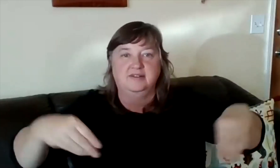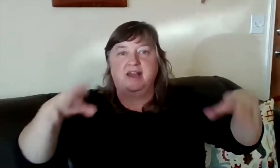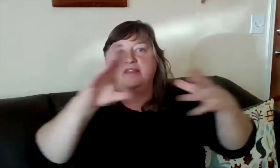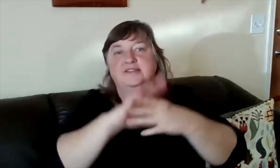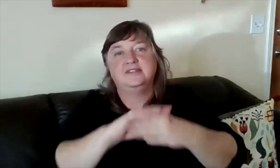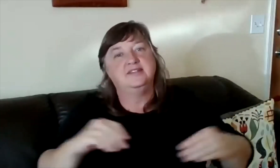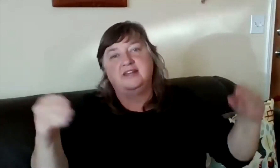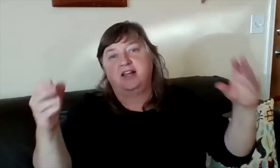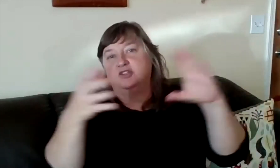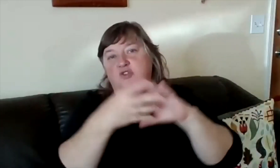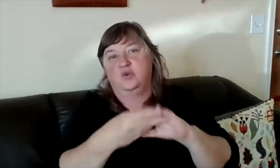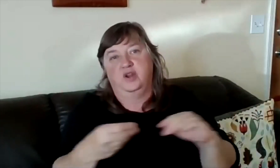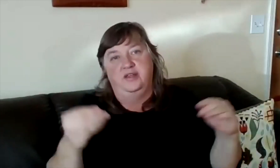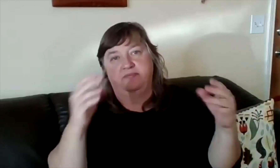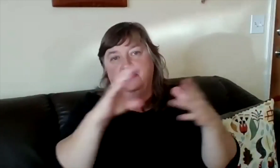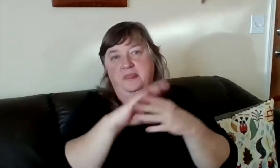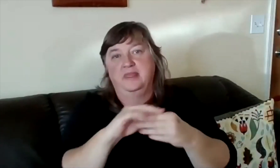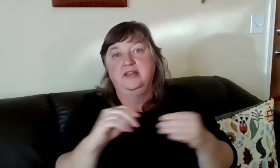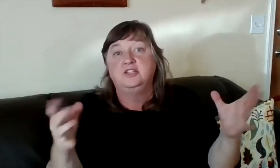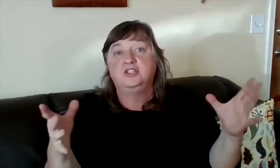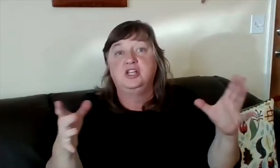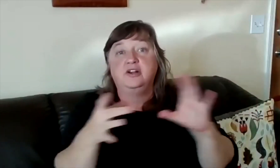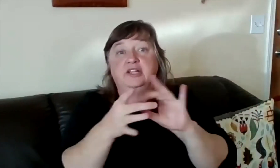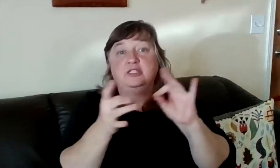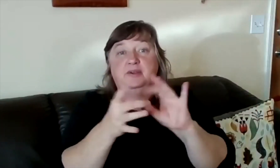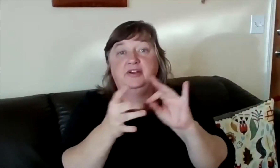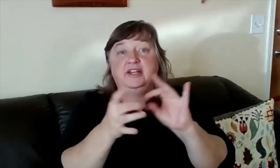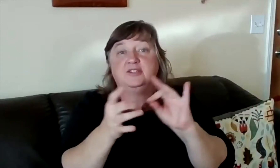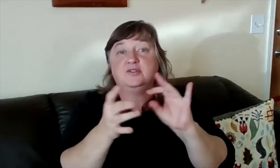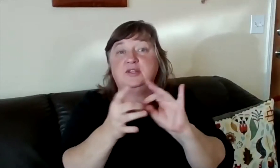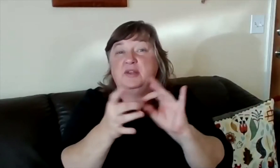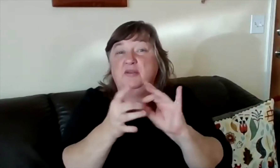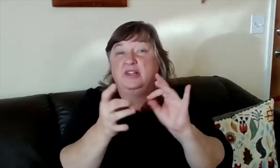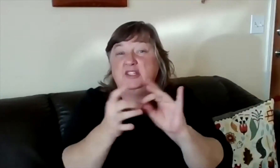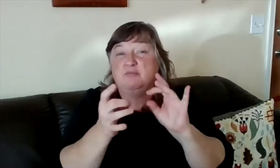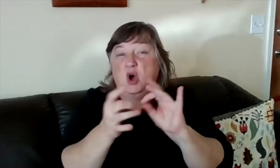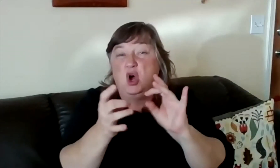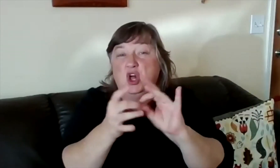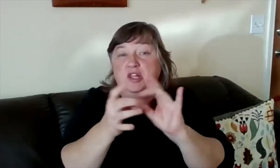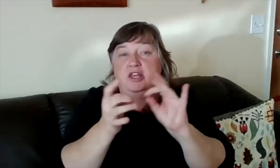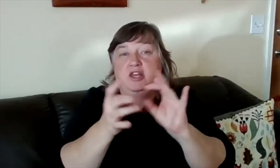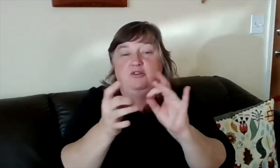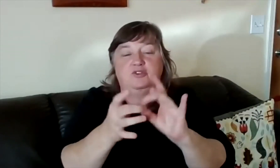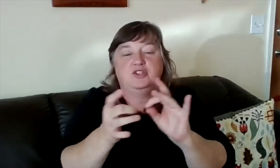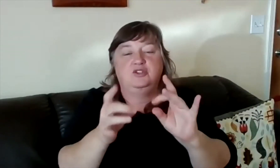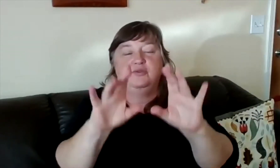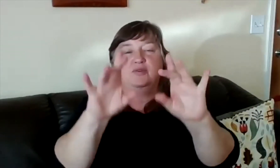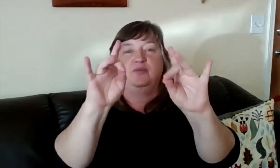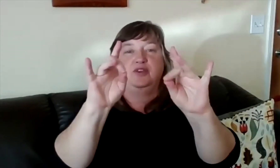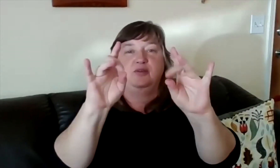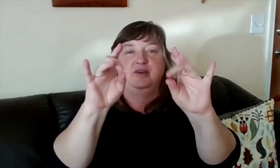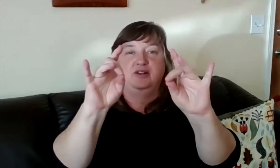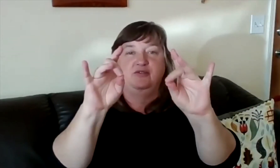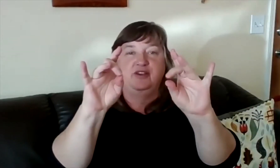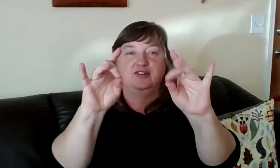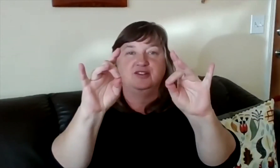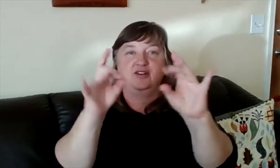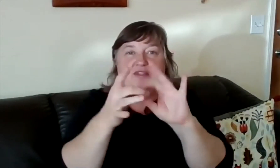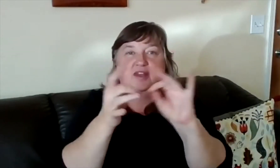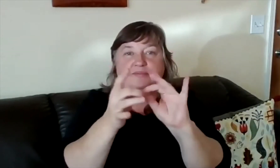And this is to tell a story. To share an experience or something really small, you just do it with your middle fingers on your thumbs.